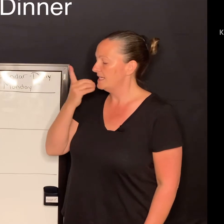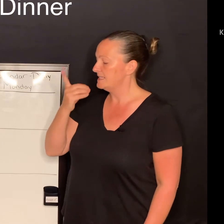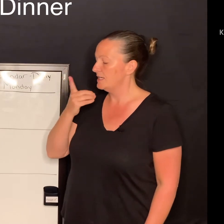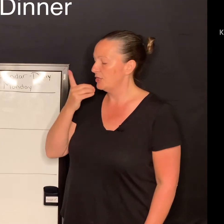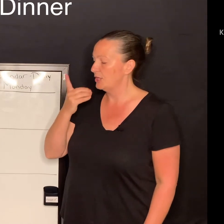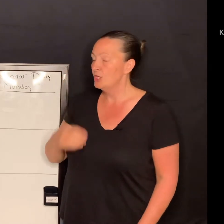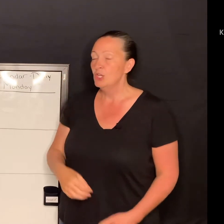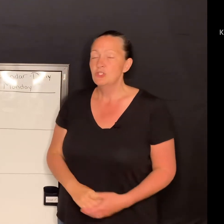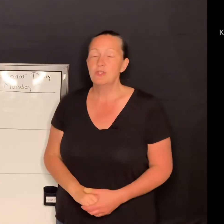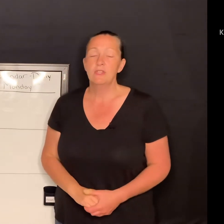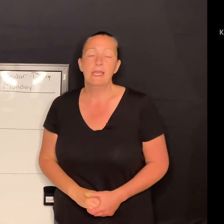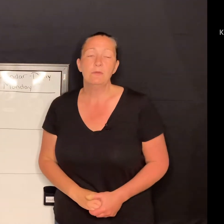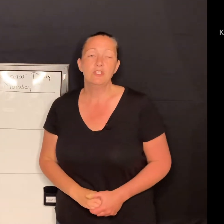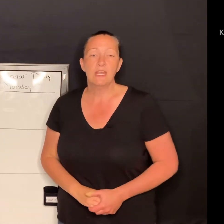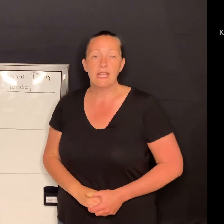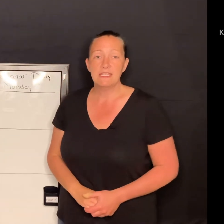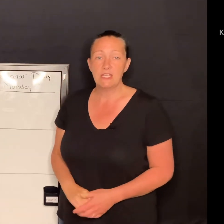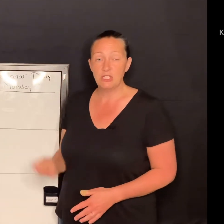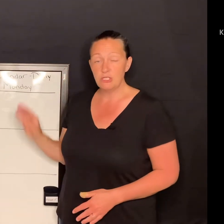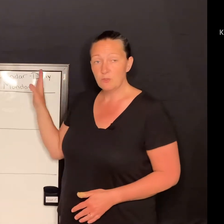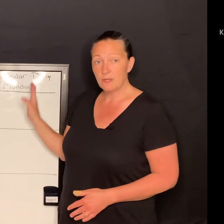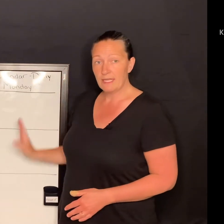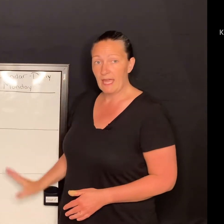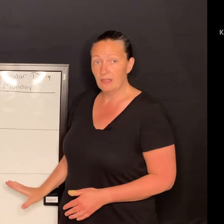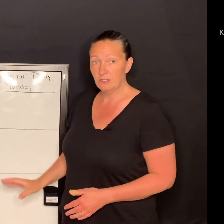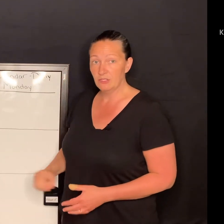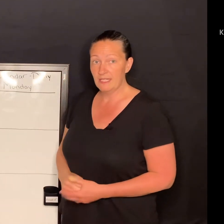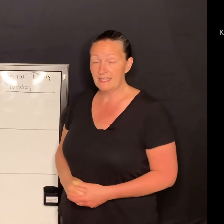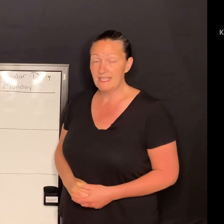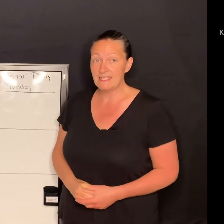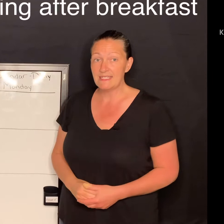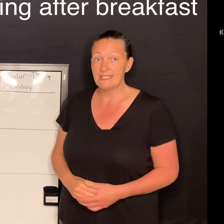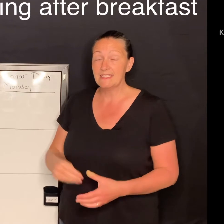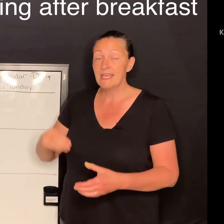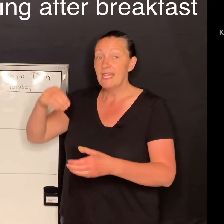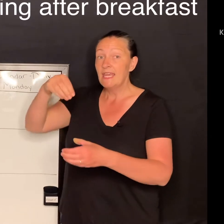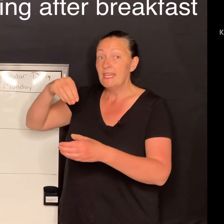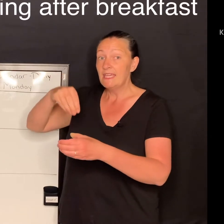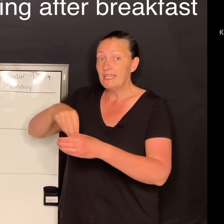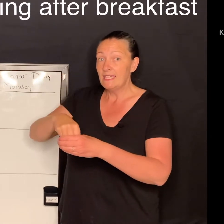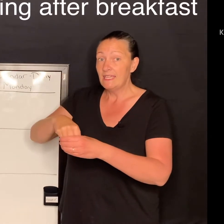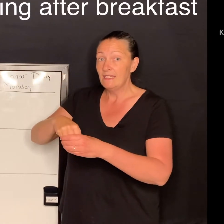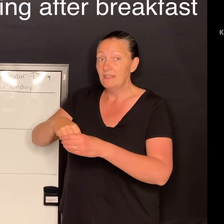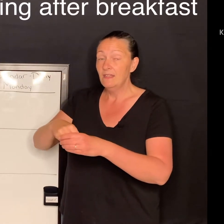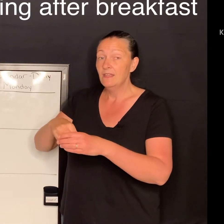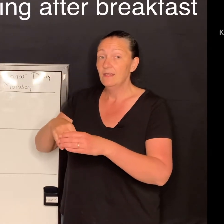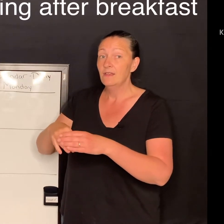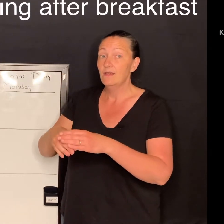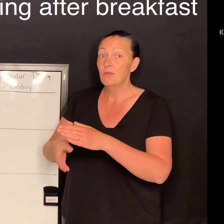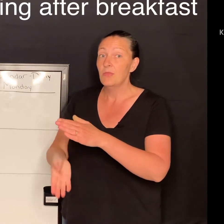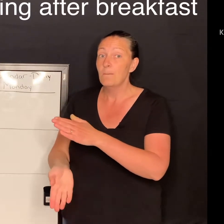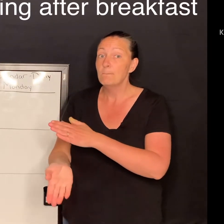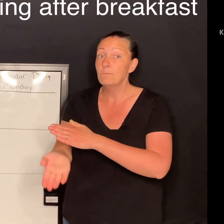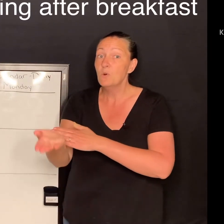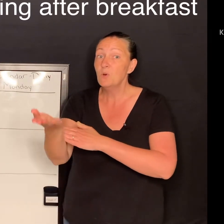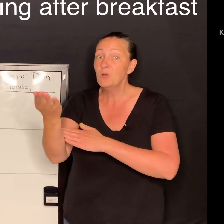dinner. So the language that I tend to use with a calendar like this is in the